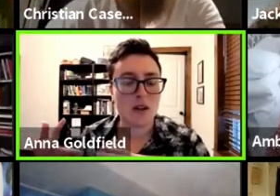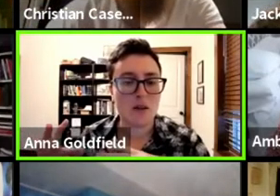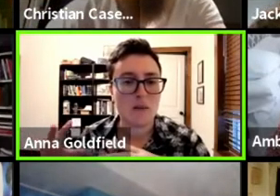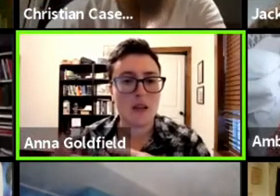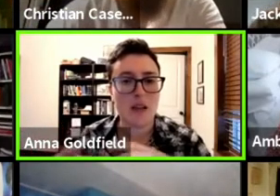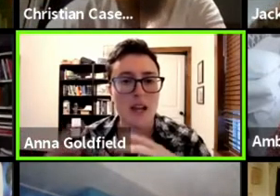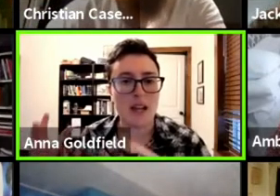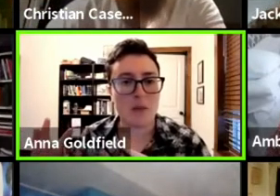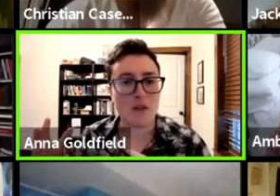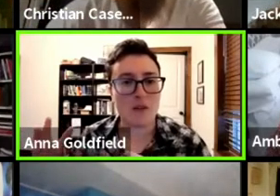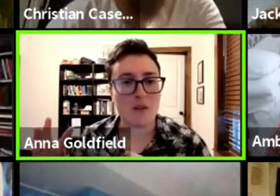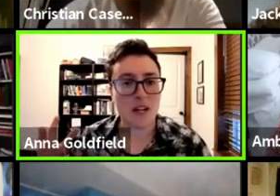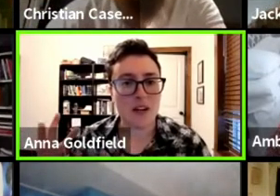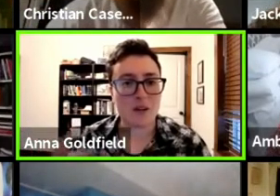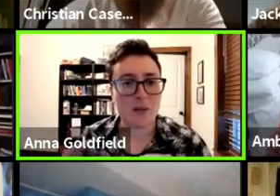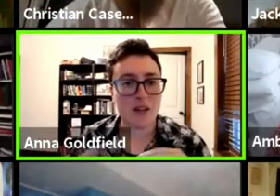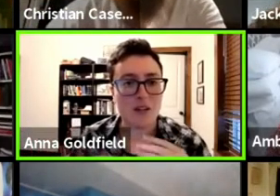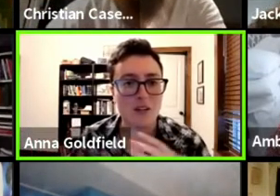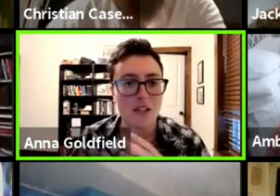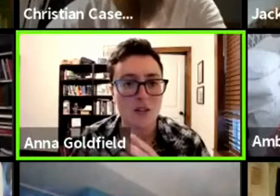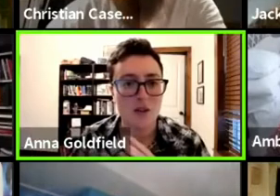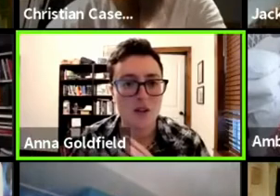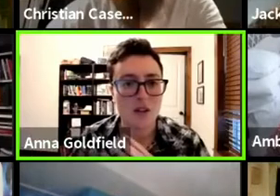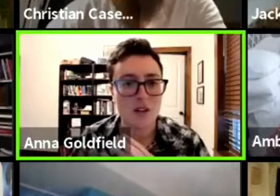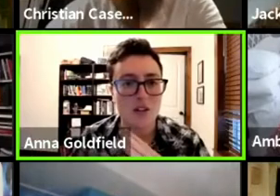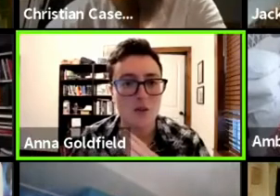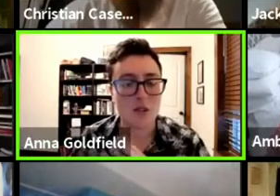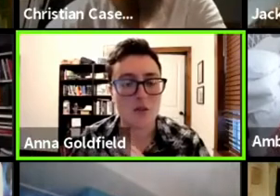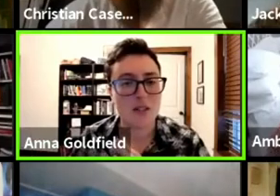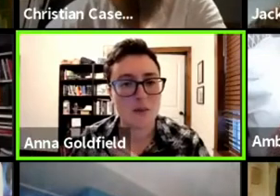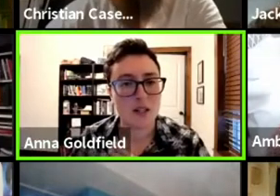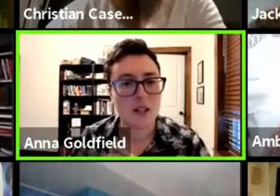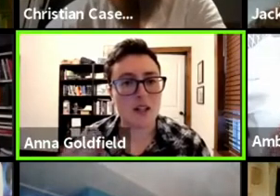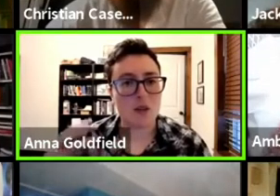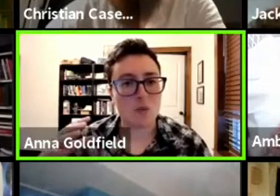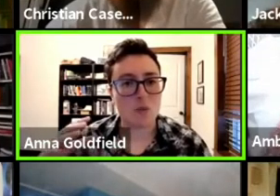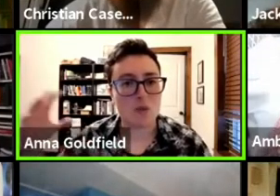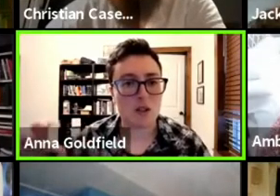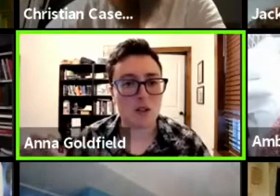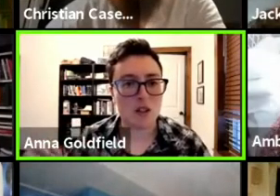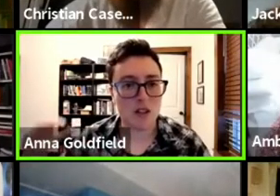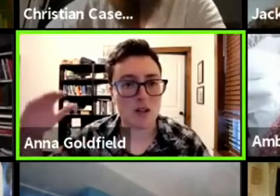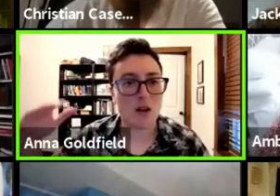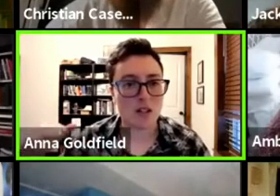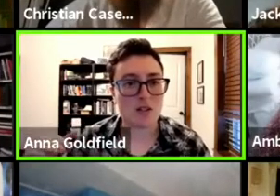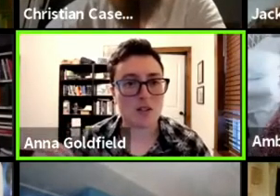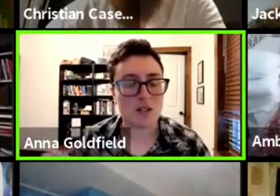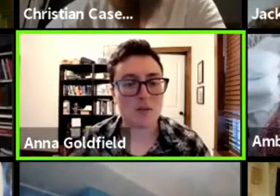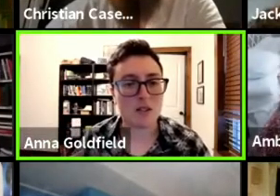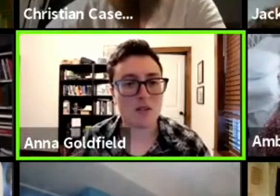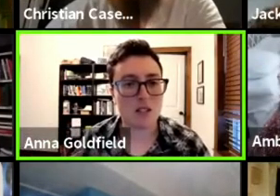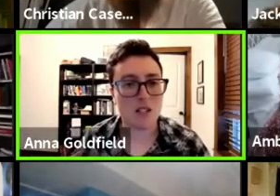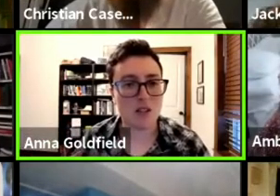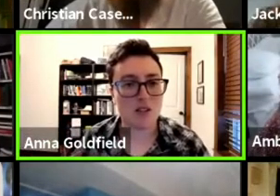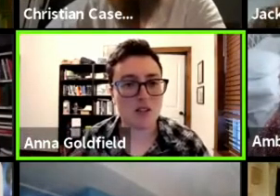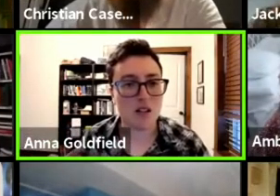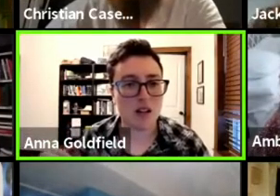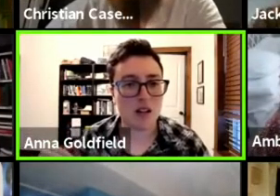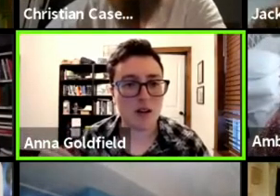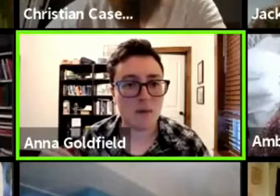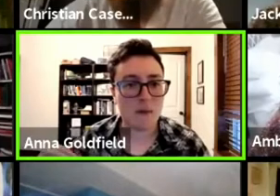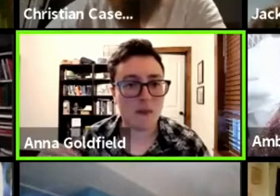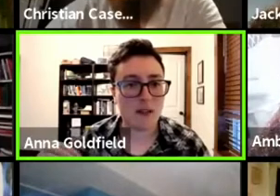we, any episode that we have that might intersect with an Archaeology 101 topic, we've included it in a modular syllabus for